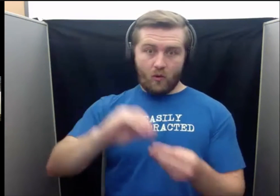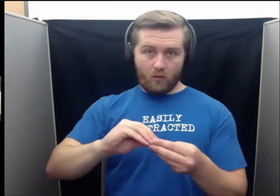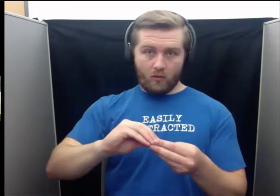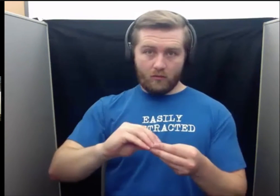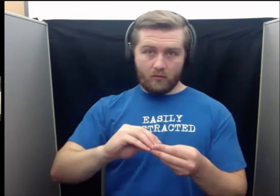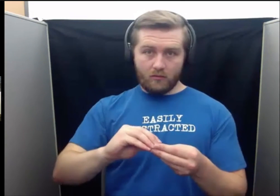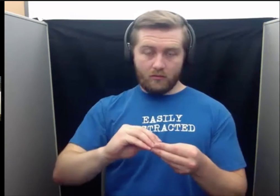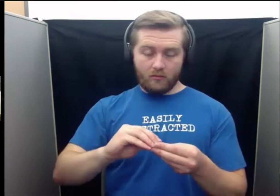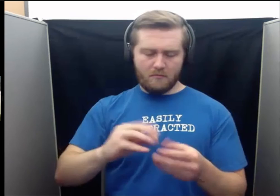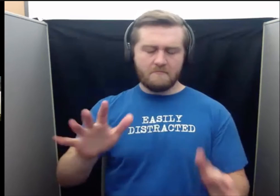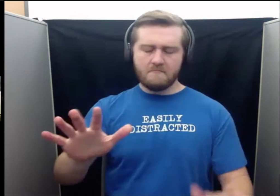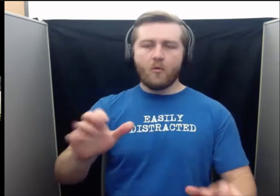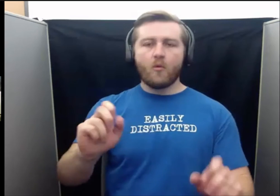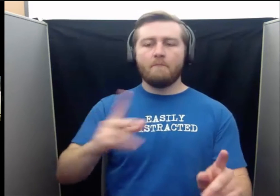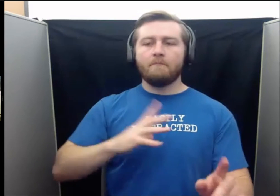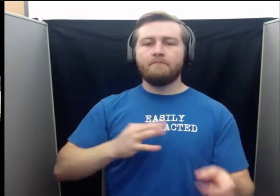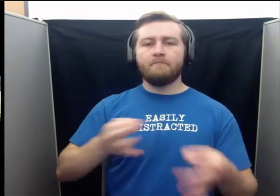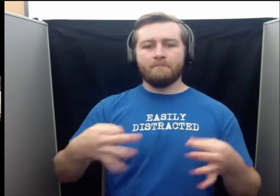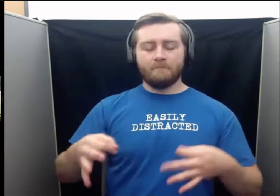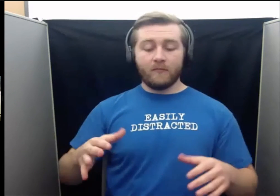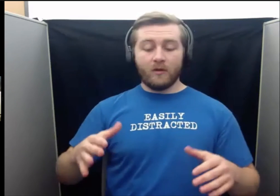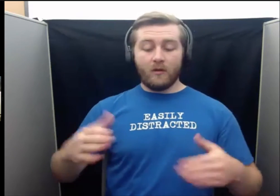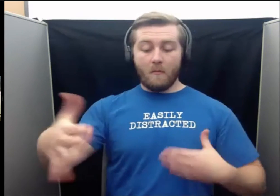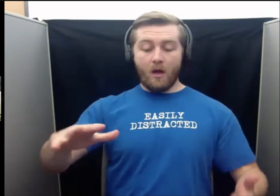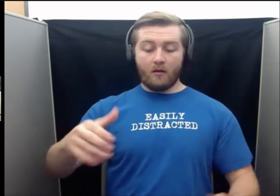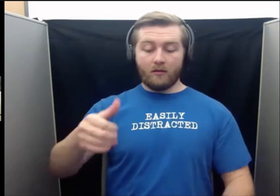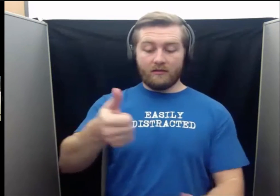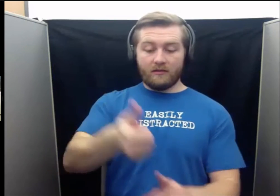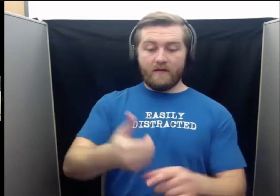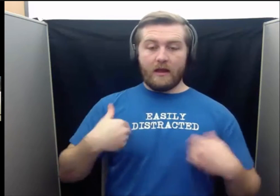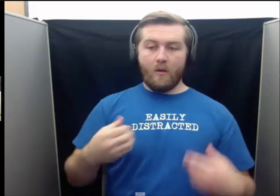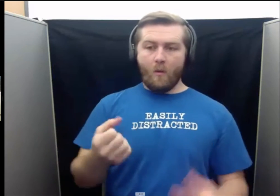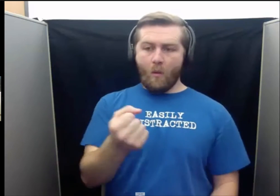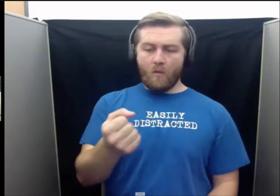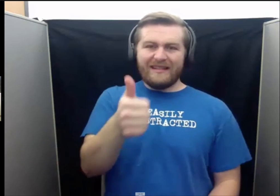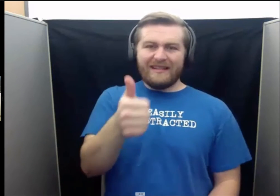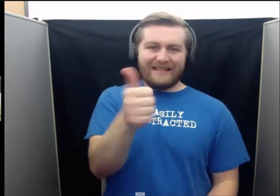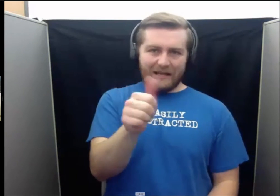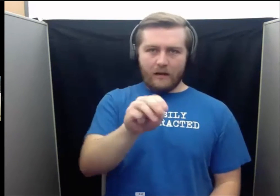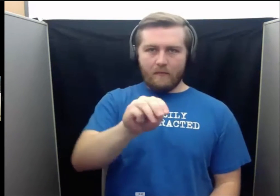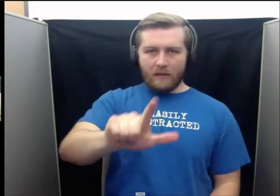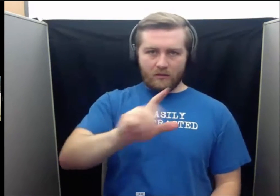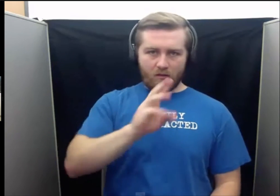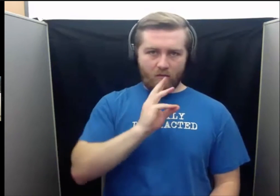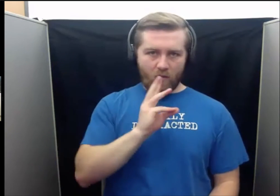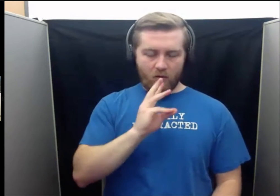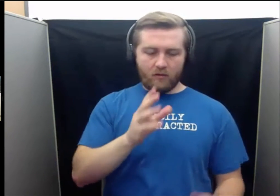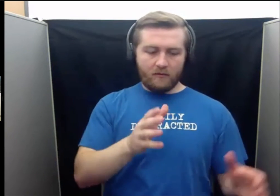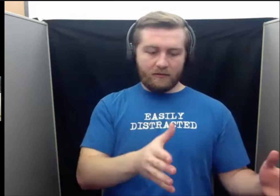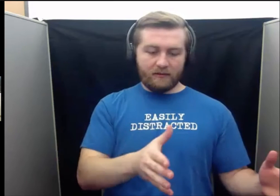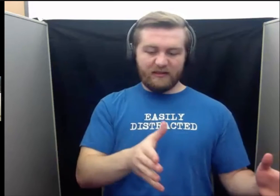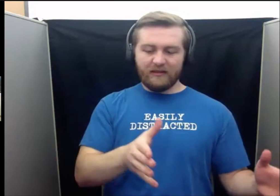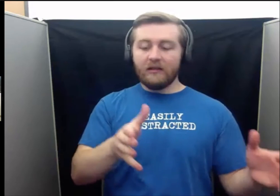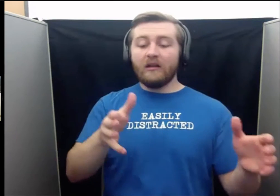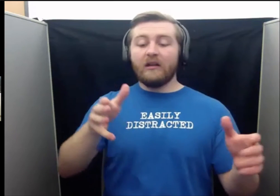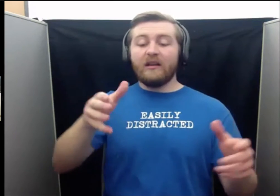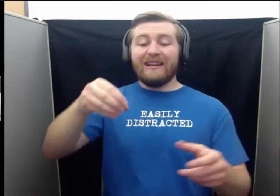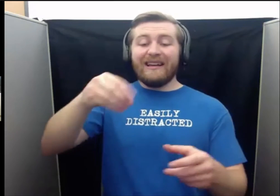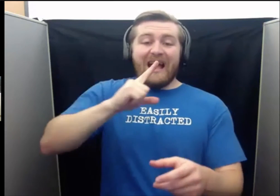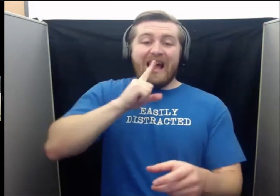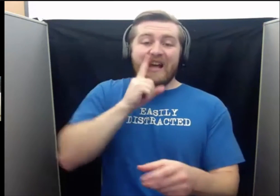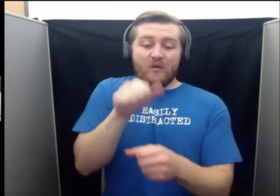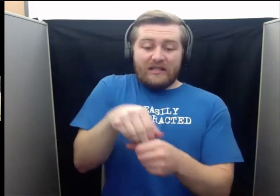the air is holding 5 milliliters total. That's half. 1/2, 50%. That's relative humidity.